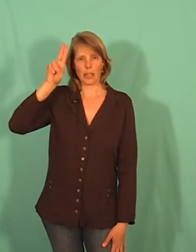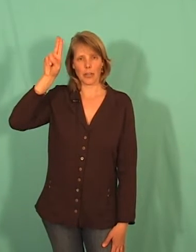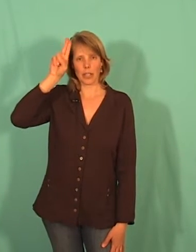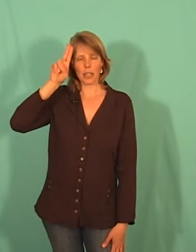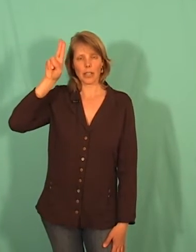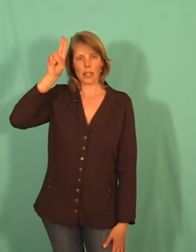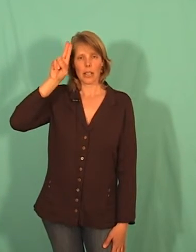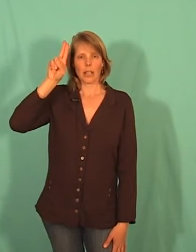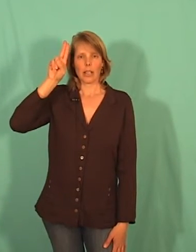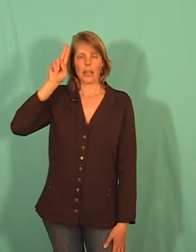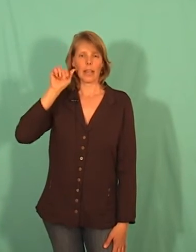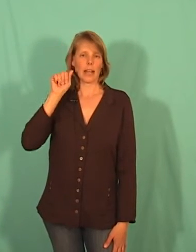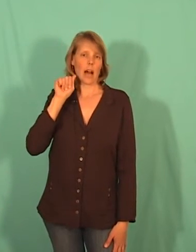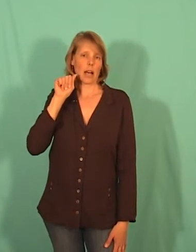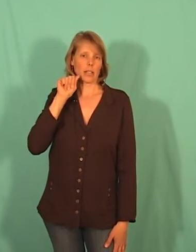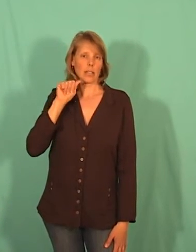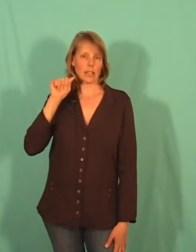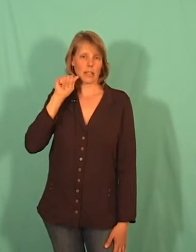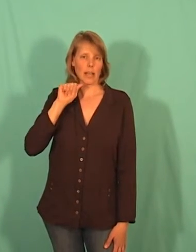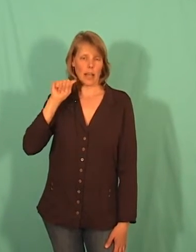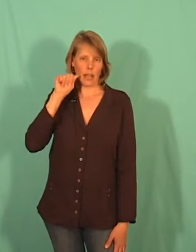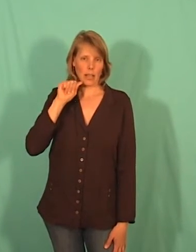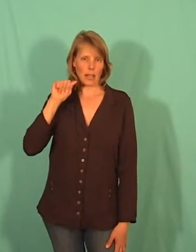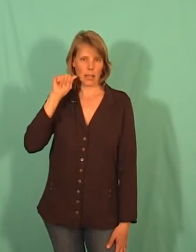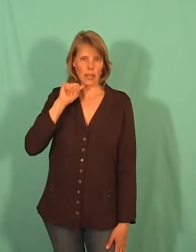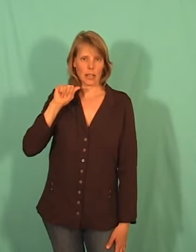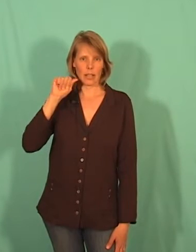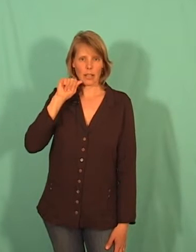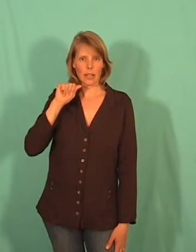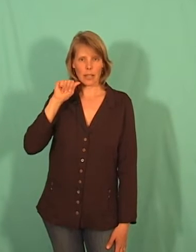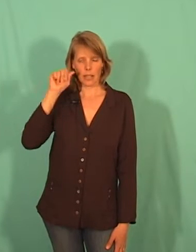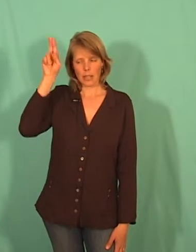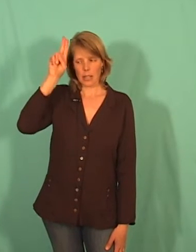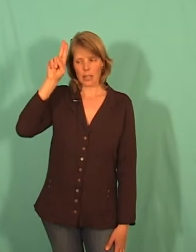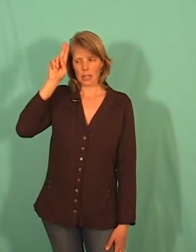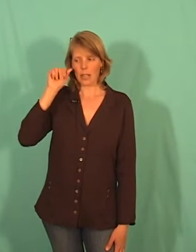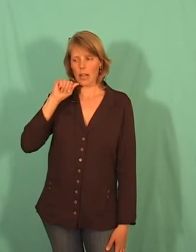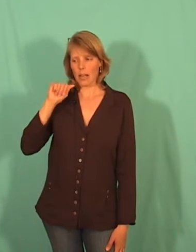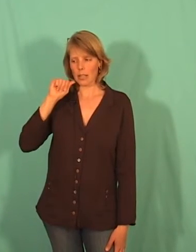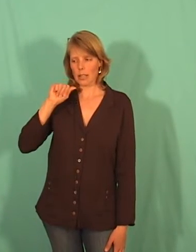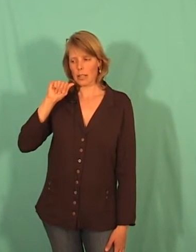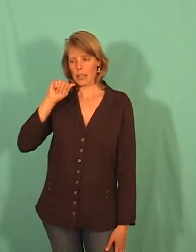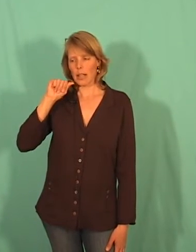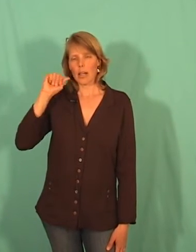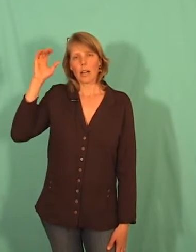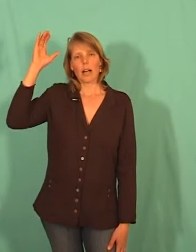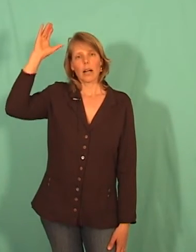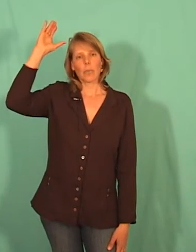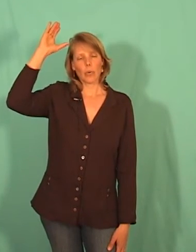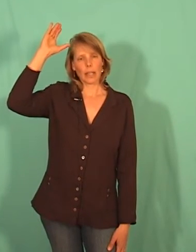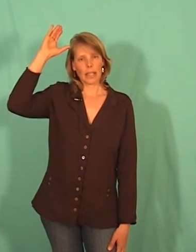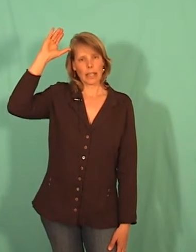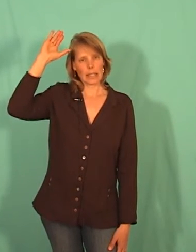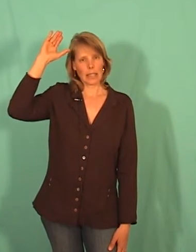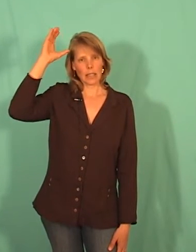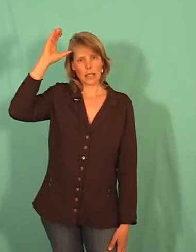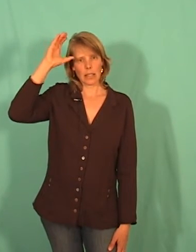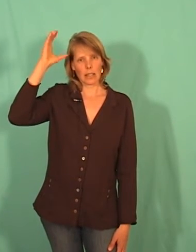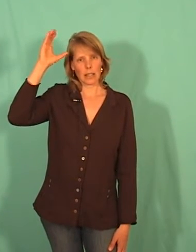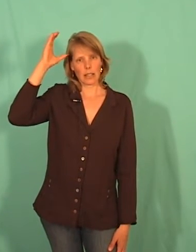area. And then aunt is the A. Uncle, aunt. Boy cousin,